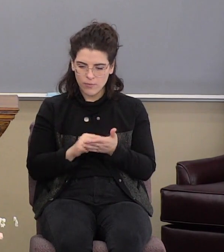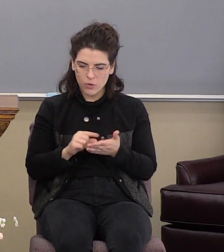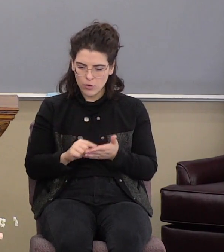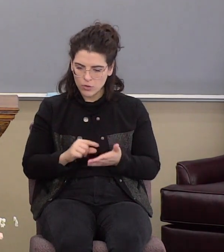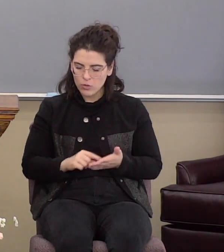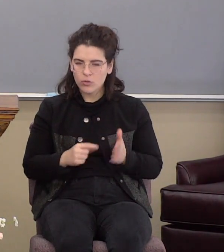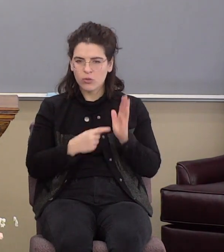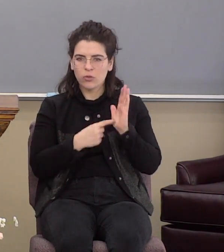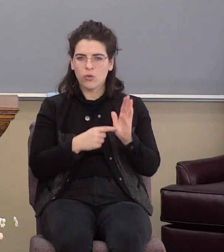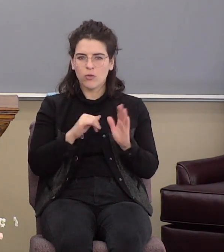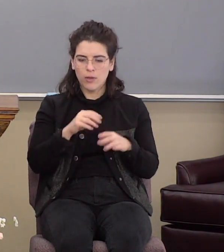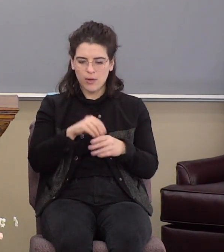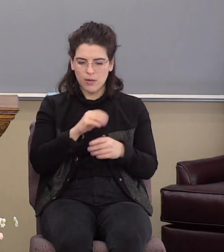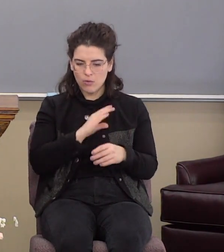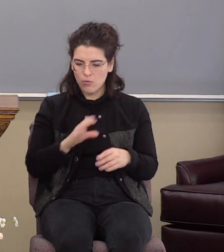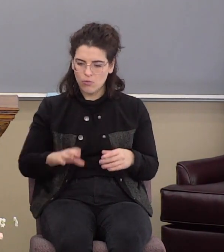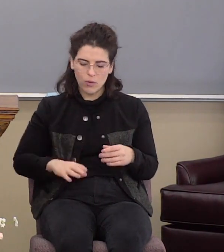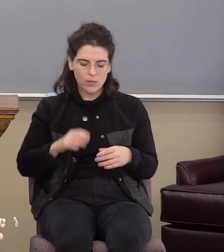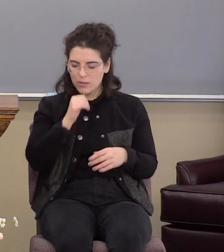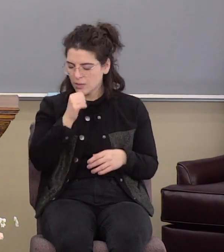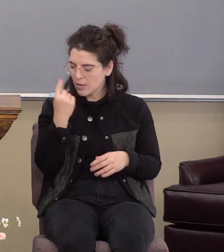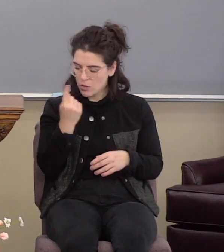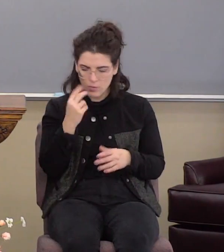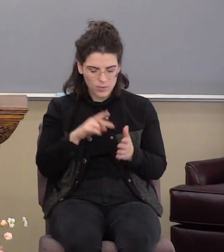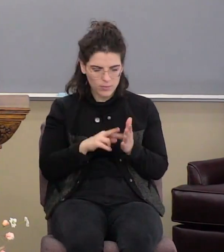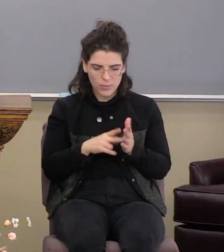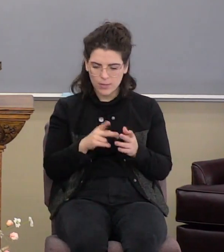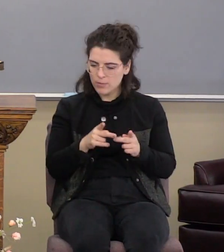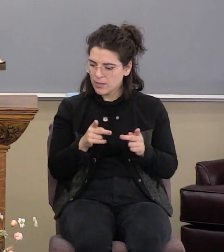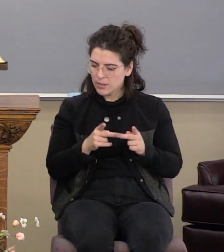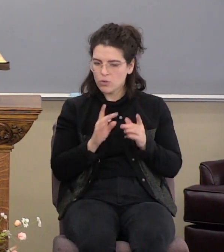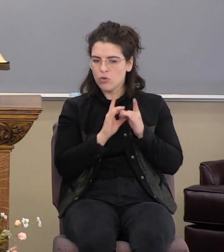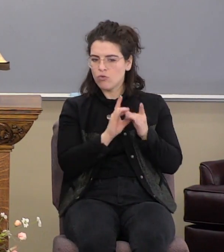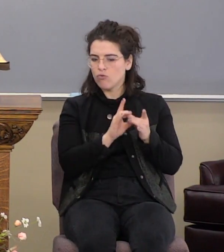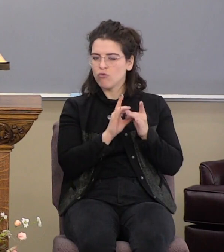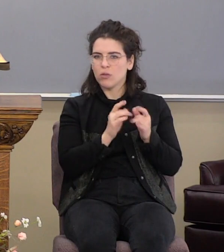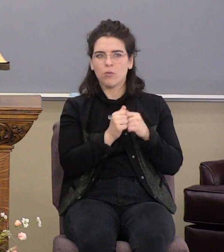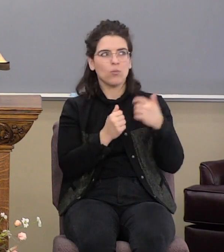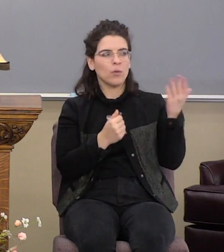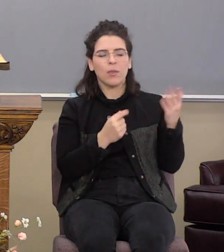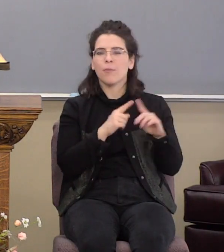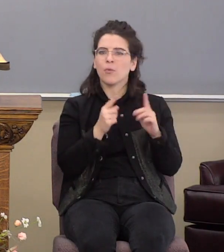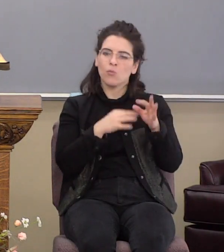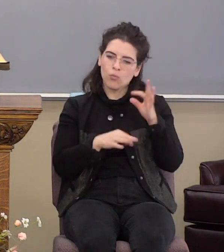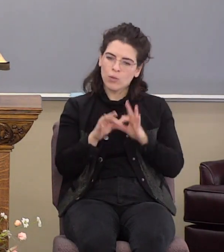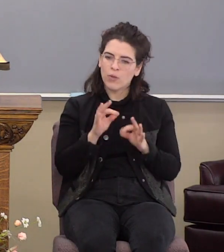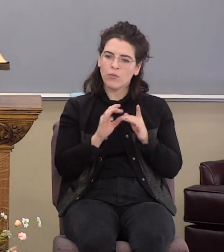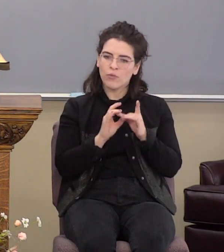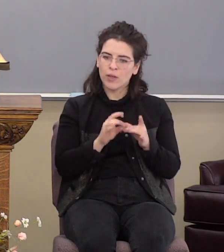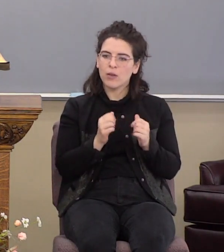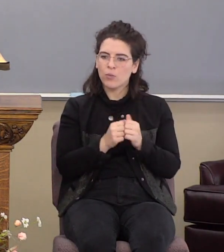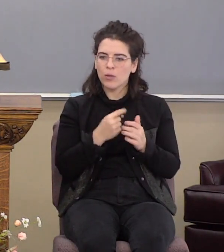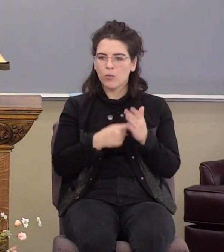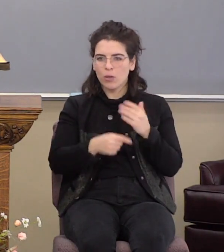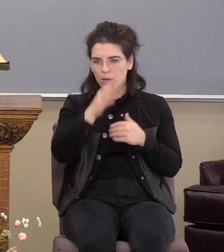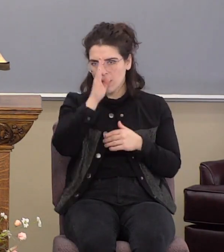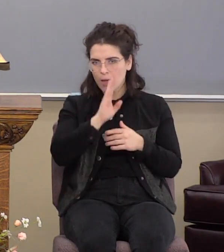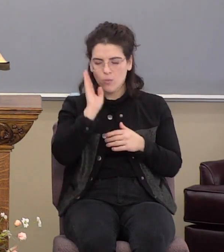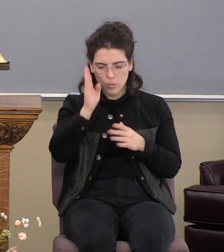that in Christ does not always mean in positional union with, but rather it has to do with what God's going